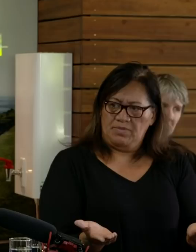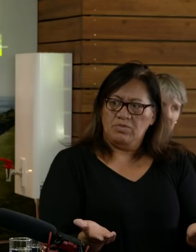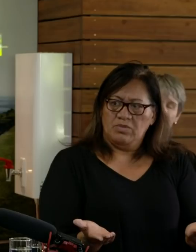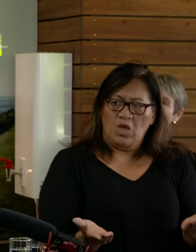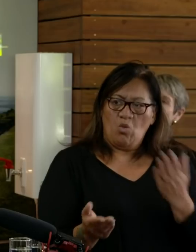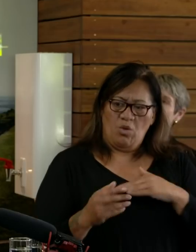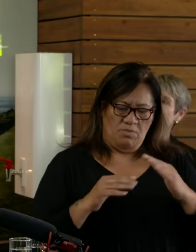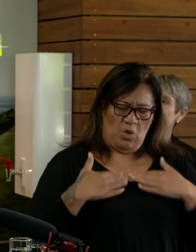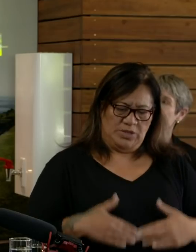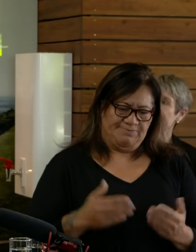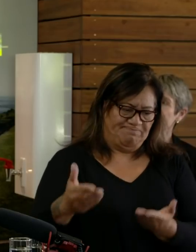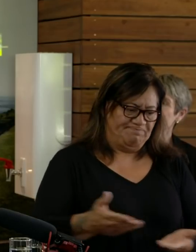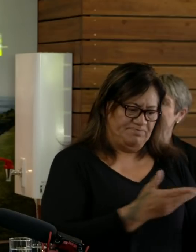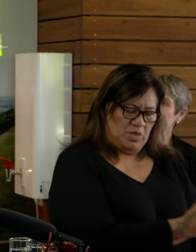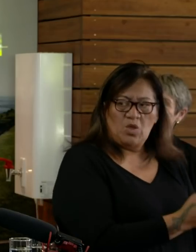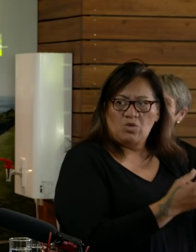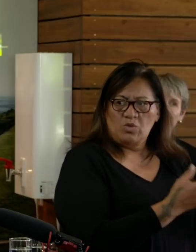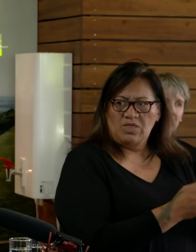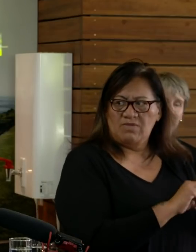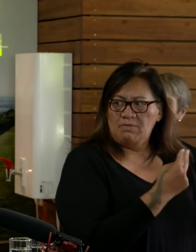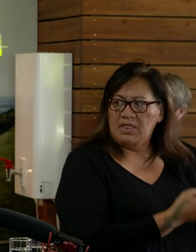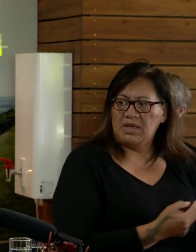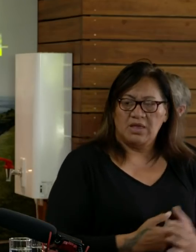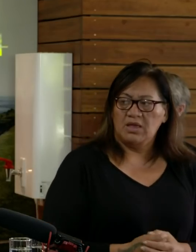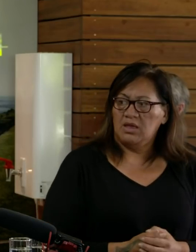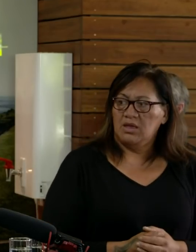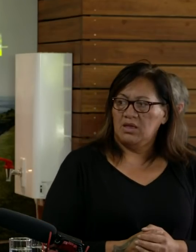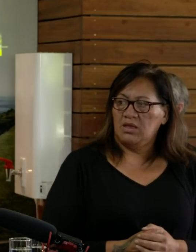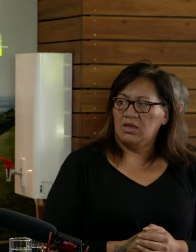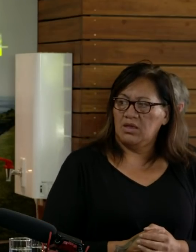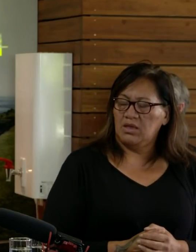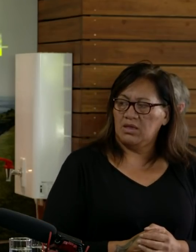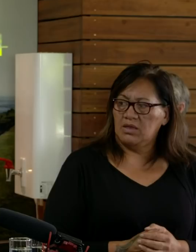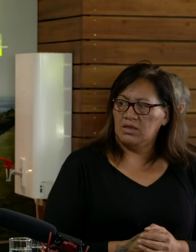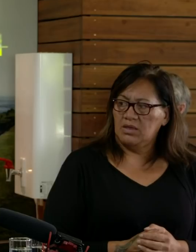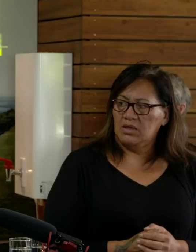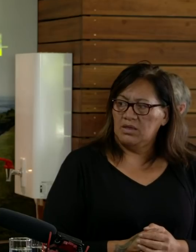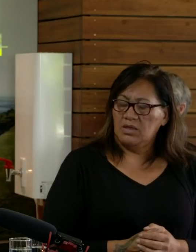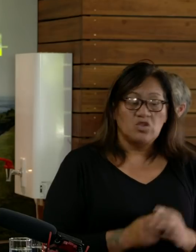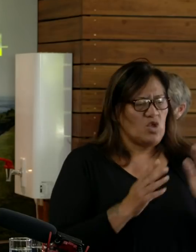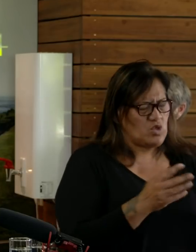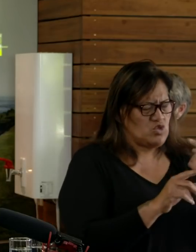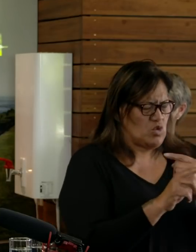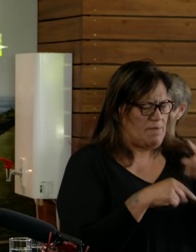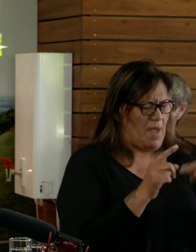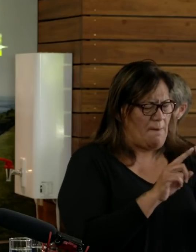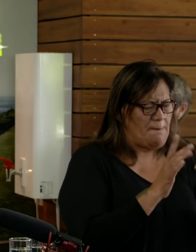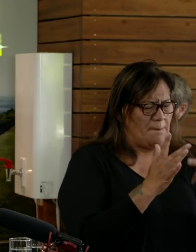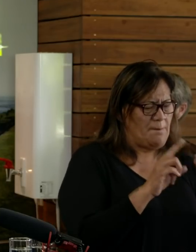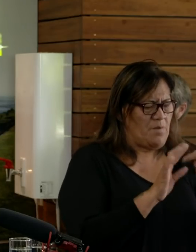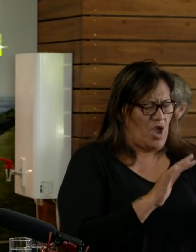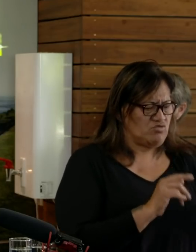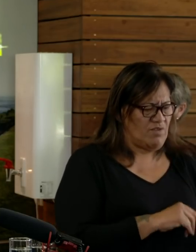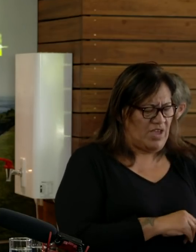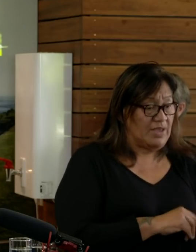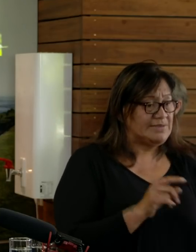were reunited with their family. As we're starting to turn a bit towards Pike River, I want to ask one question. The